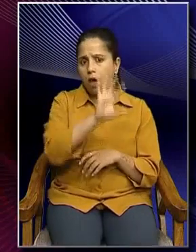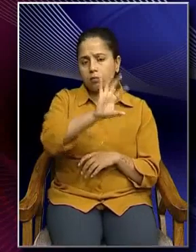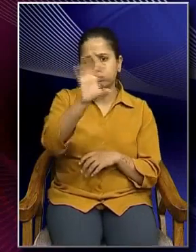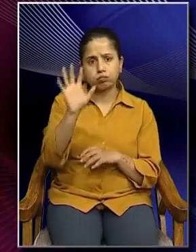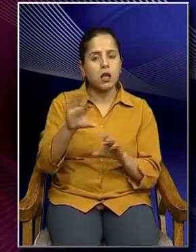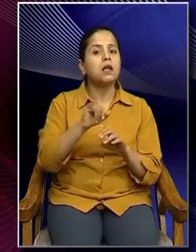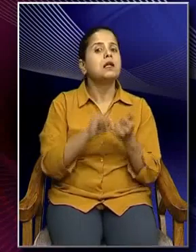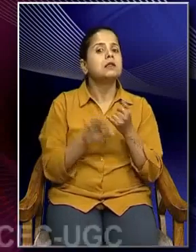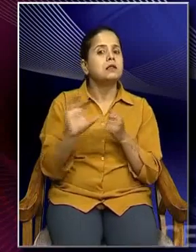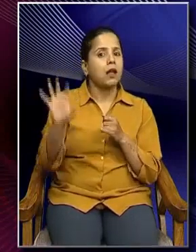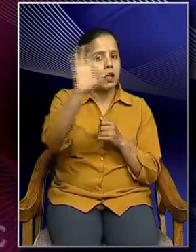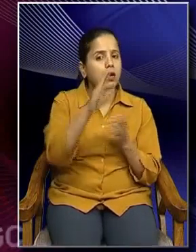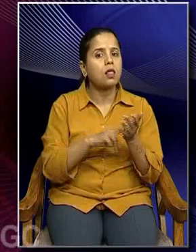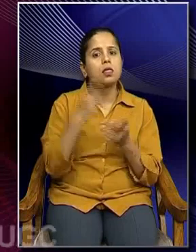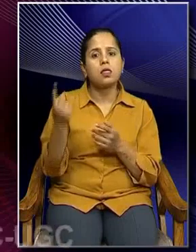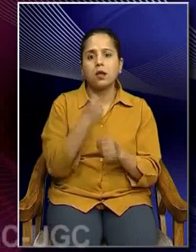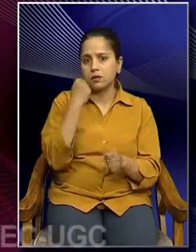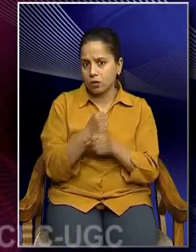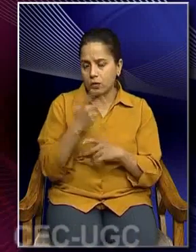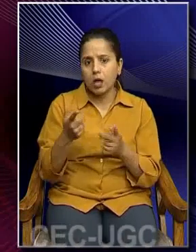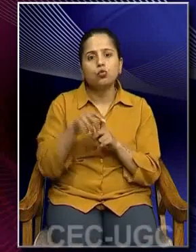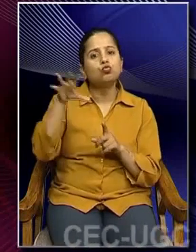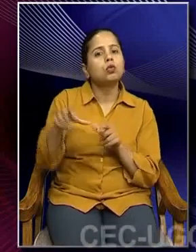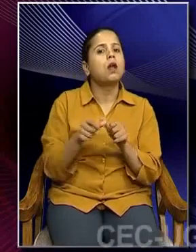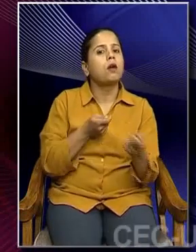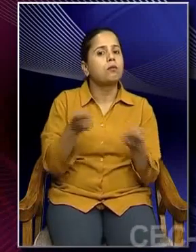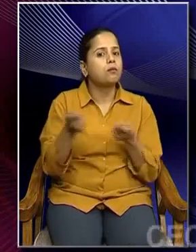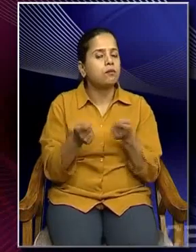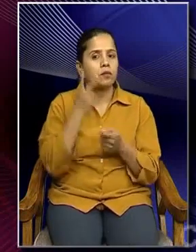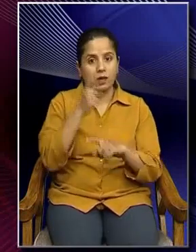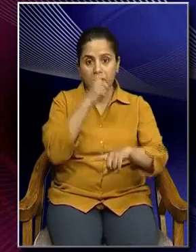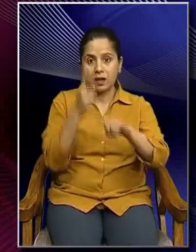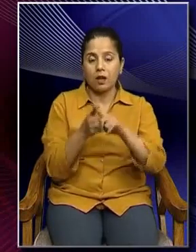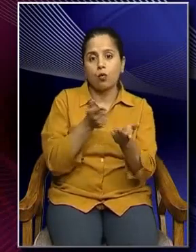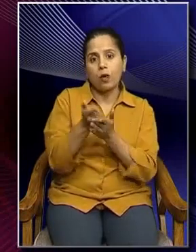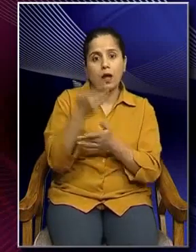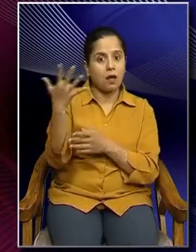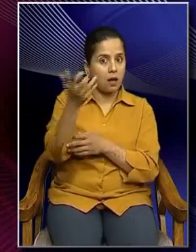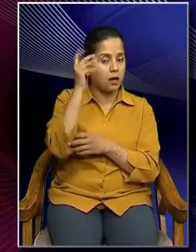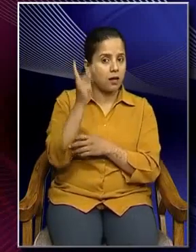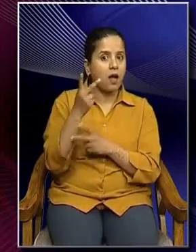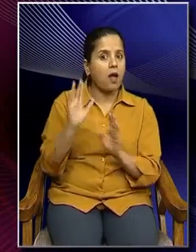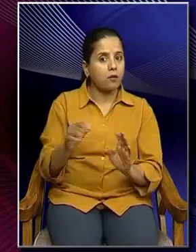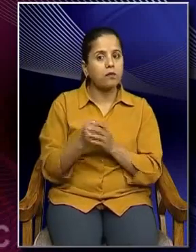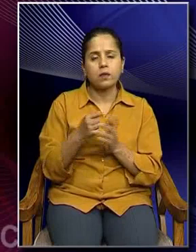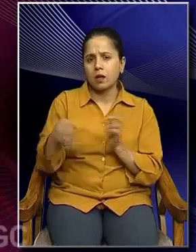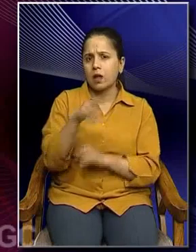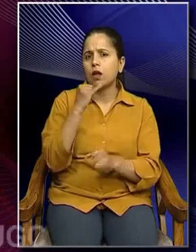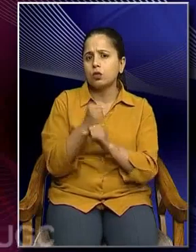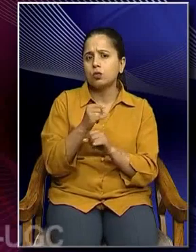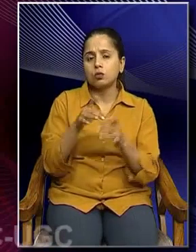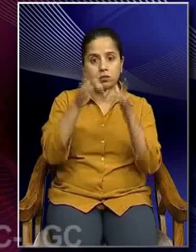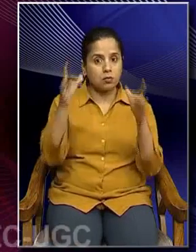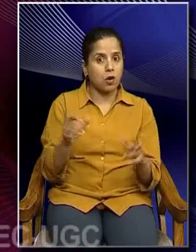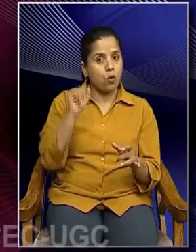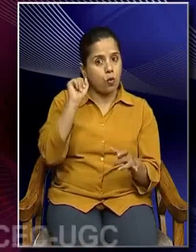state and the national government and district administration along with Panchayati Raj institutions. So these Panchayati Raj institutions,